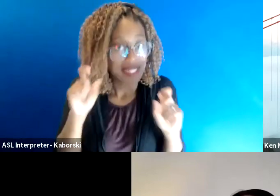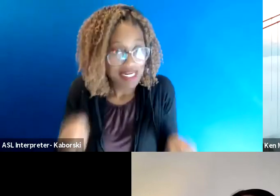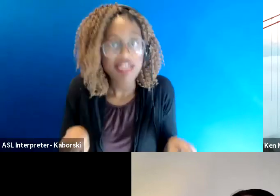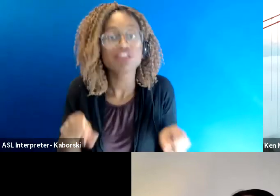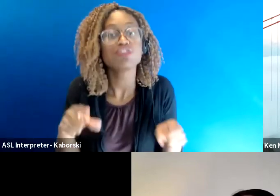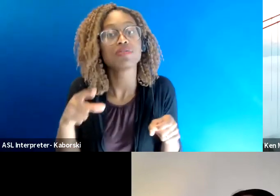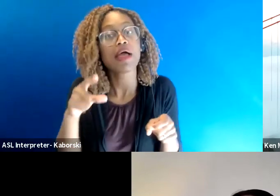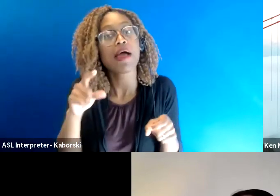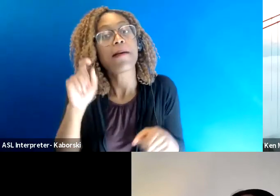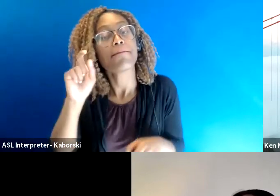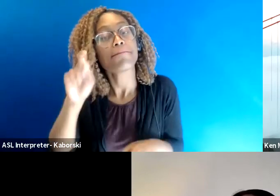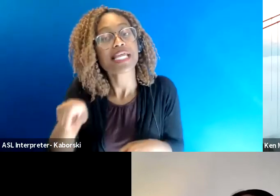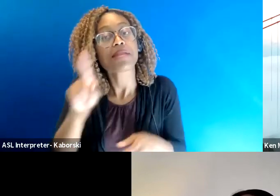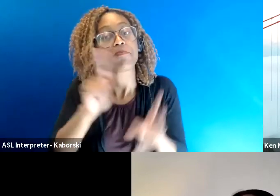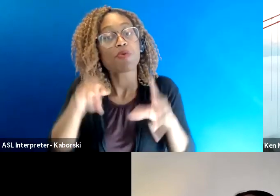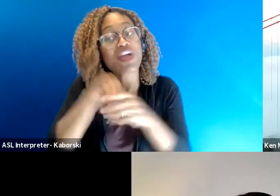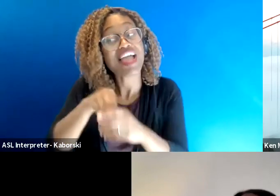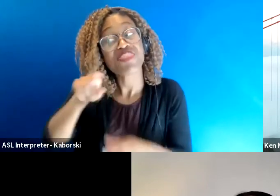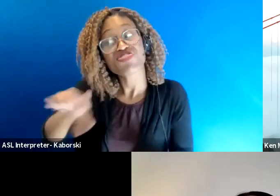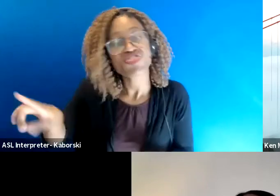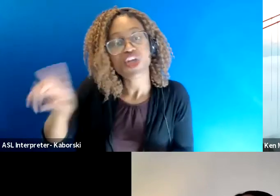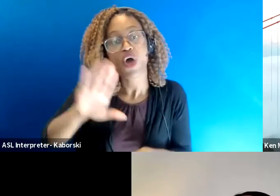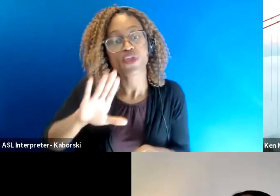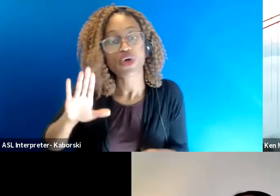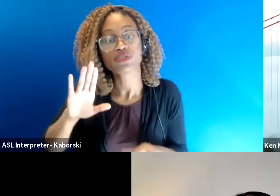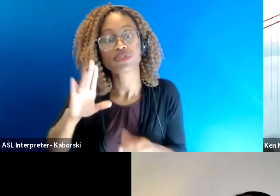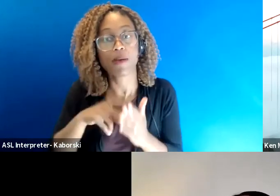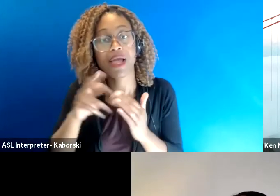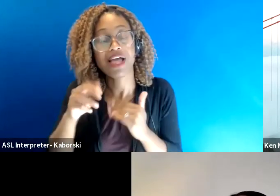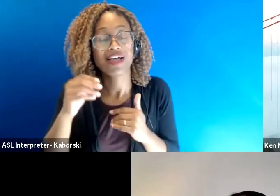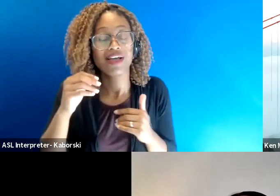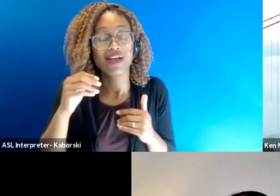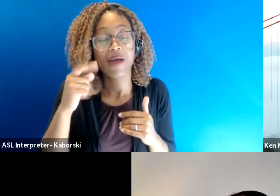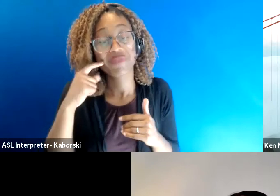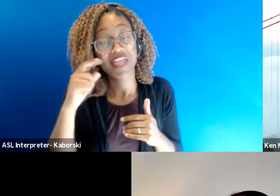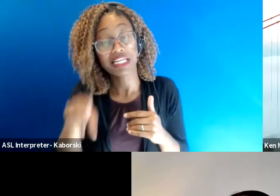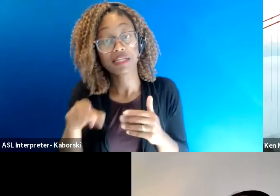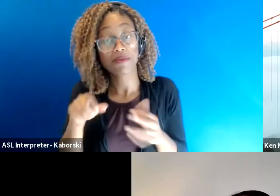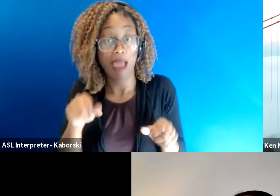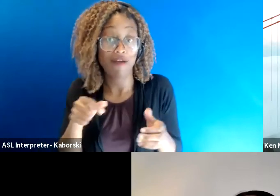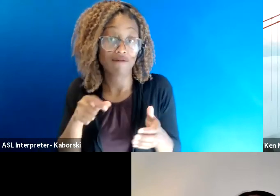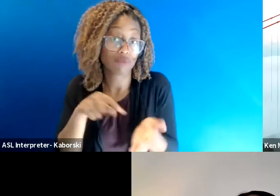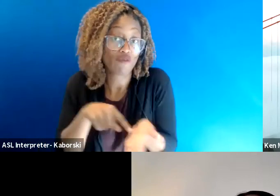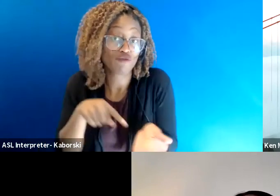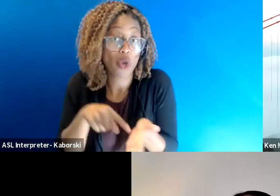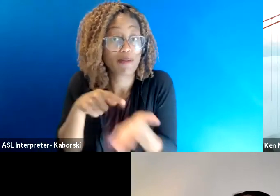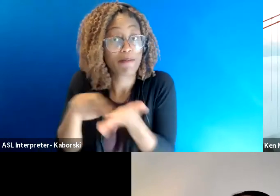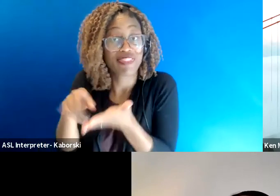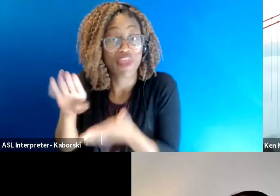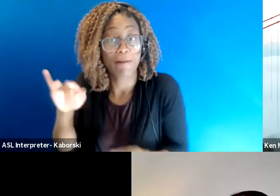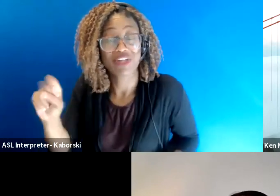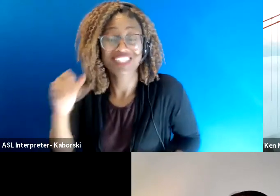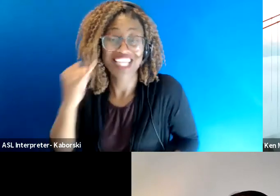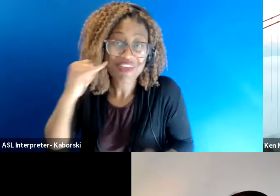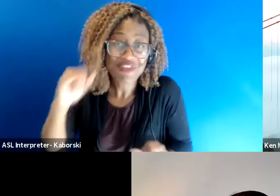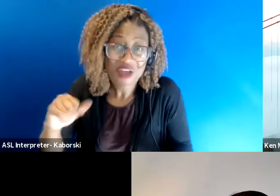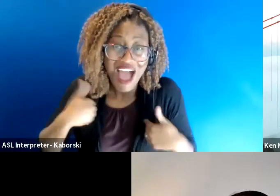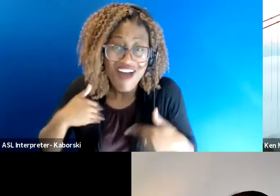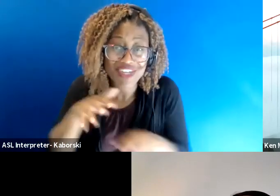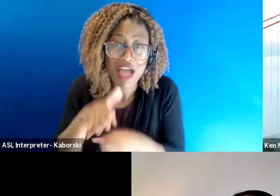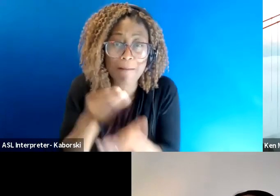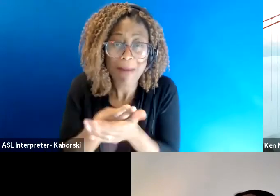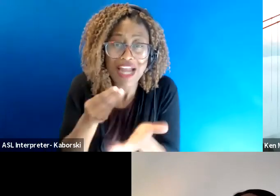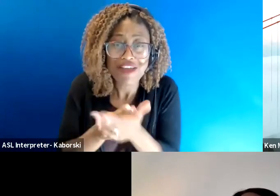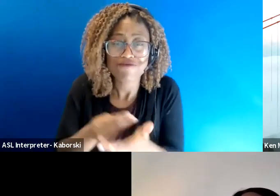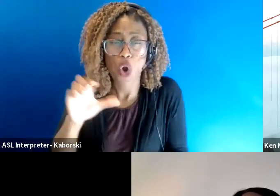I personally think if you have enough money to buy tear gas and rubber bullets and armored trucks,